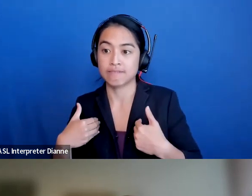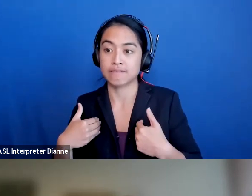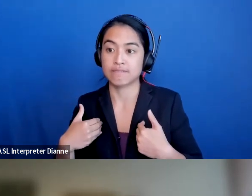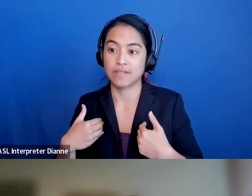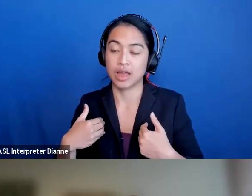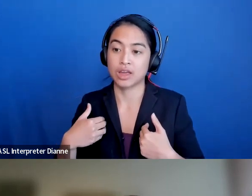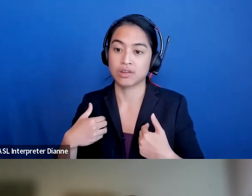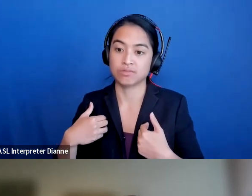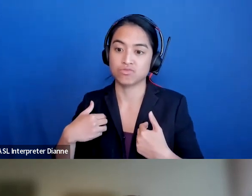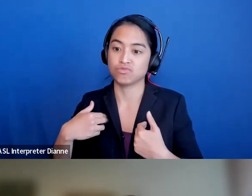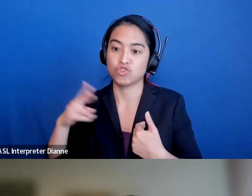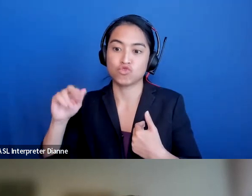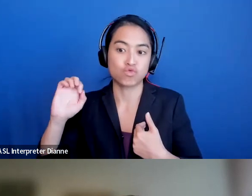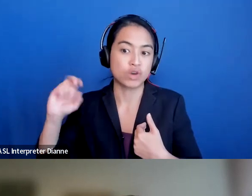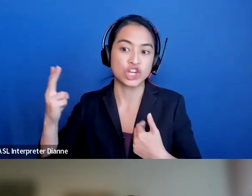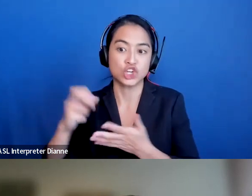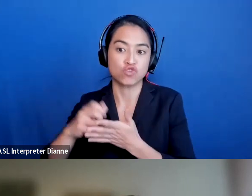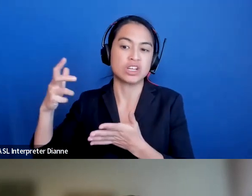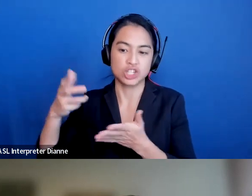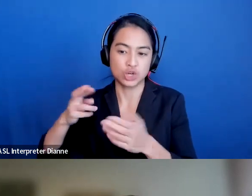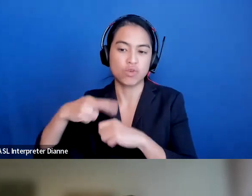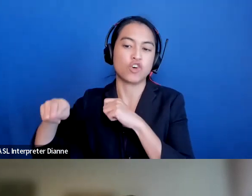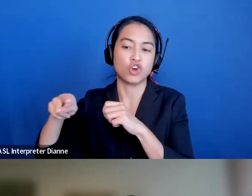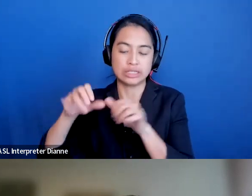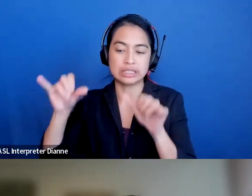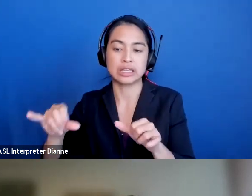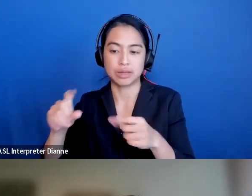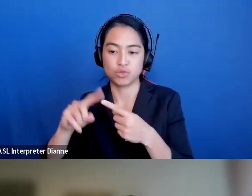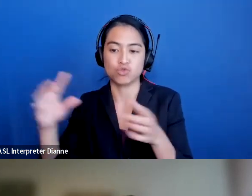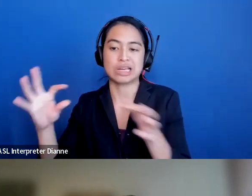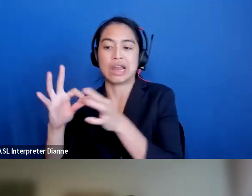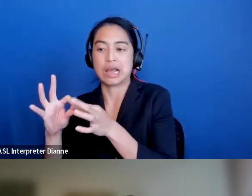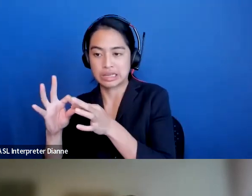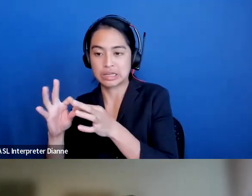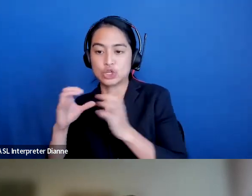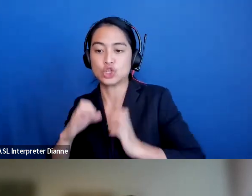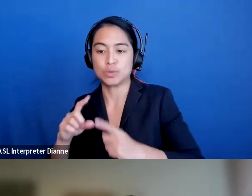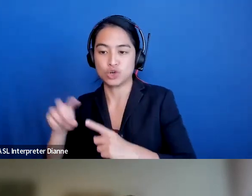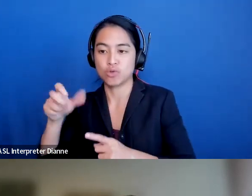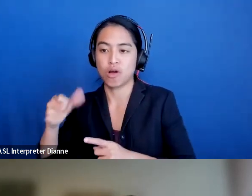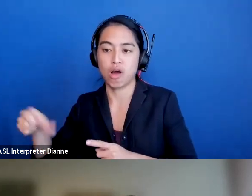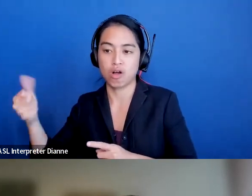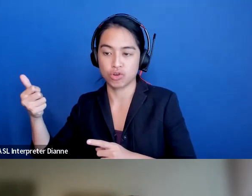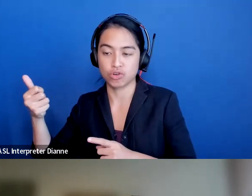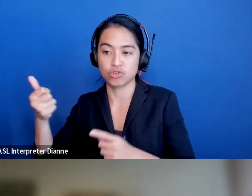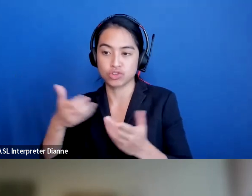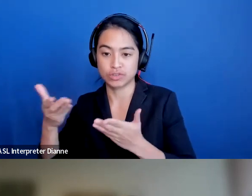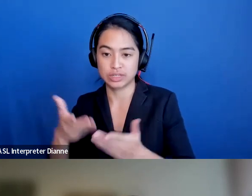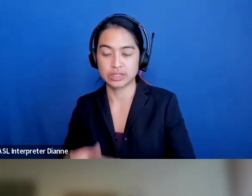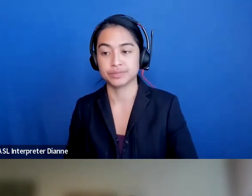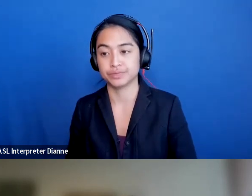referral system in order to connect the consumer to those services. So the